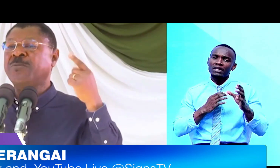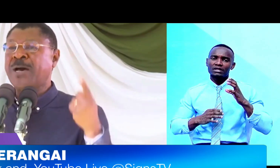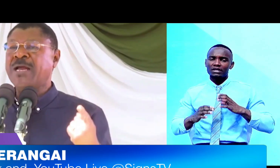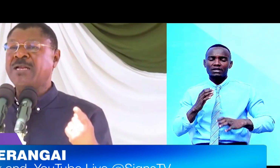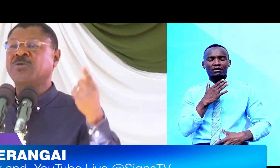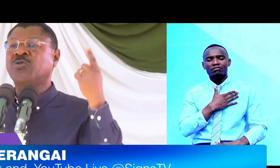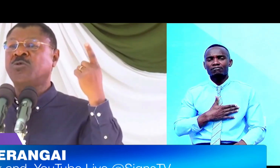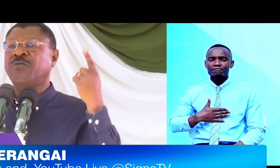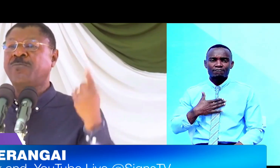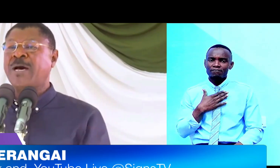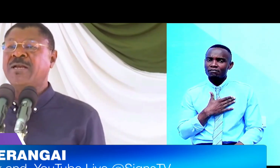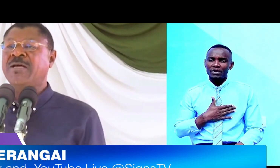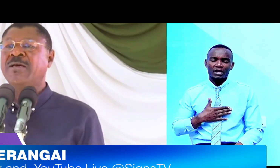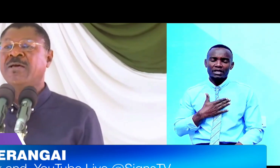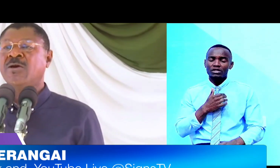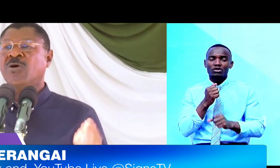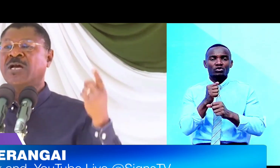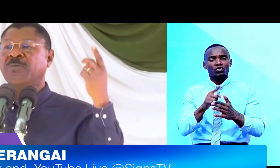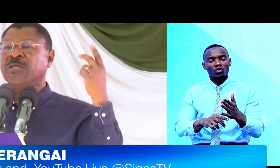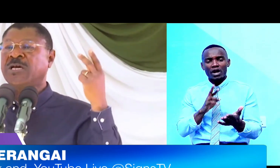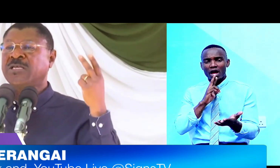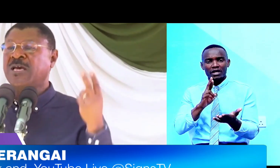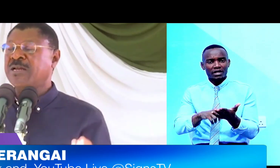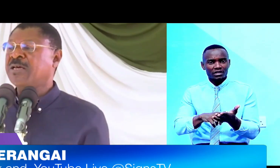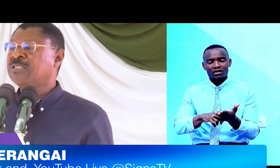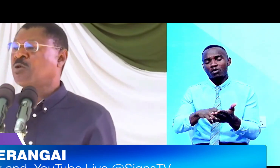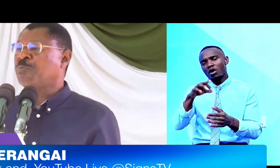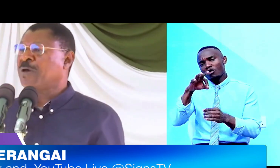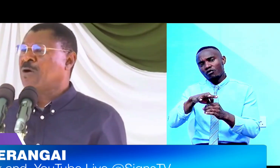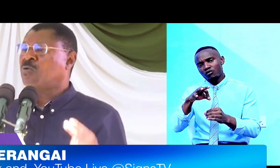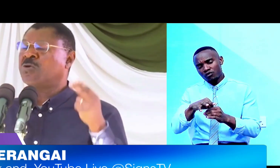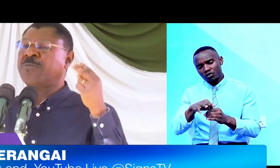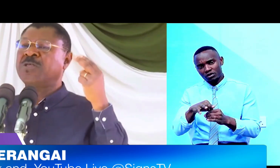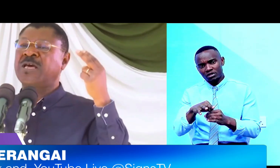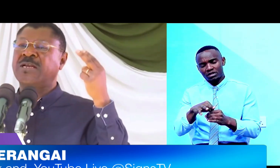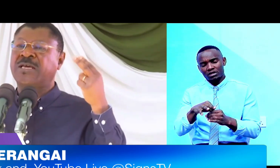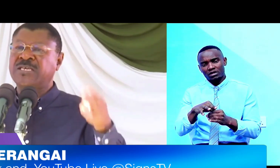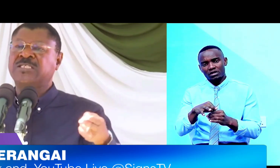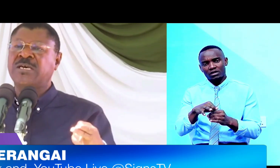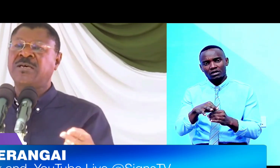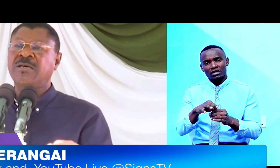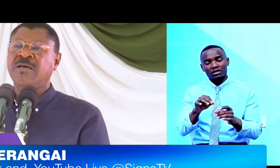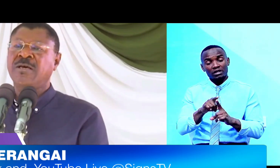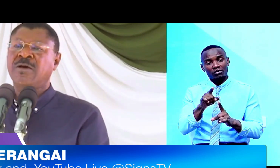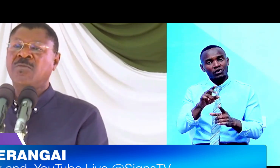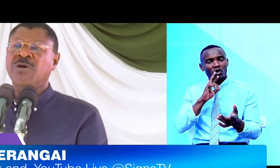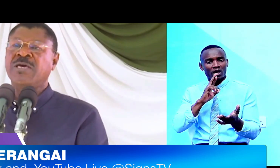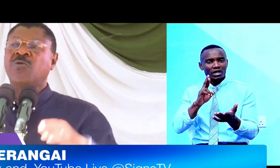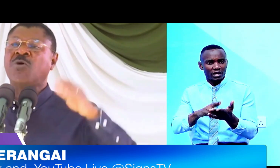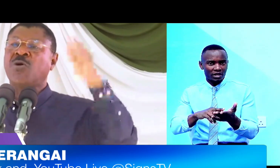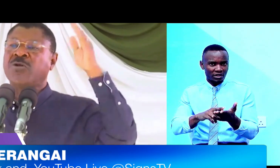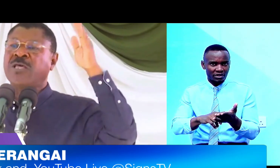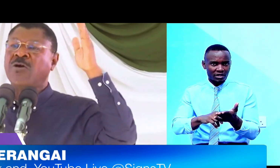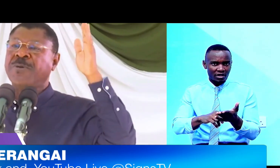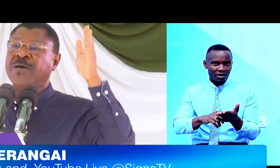vipande mchukue vipande, wale hamjajiandikisha kupiga kura mjiandikishe, muingie kwa orodha ya wapiga